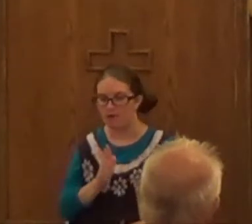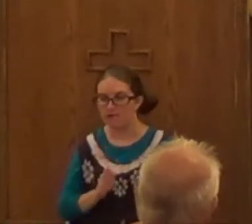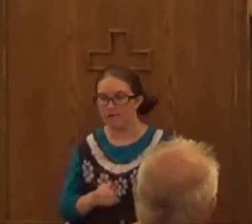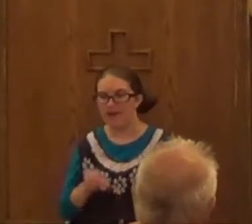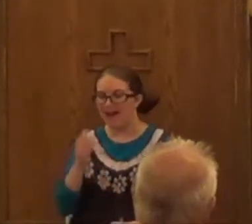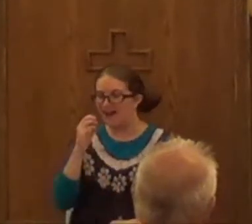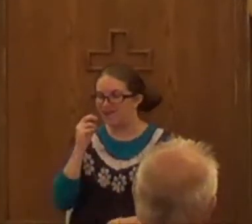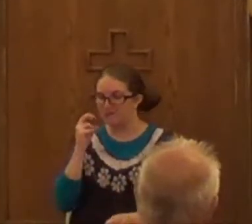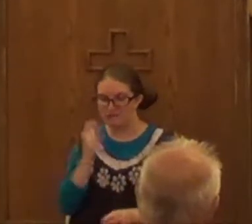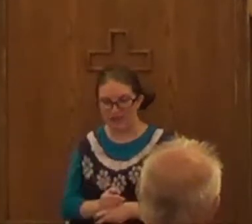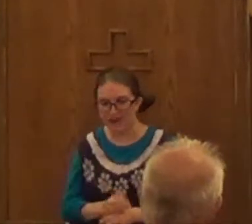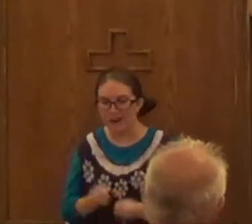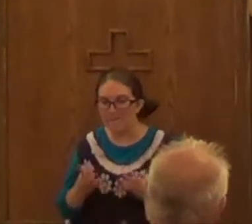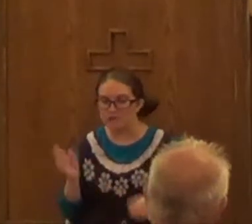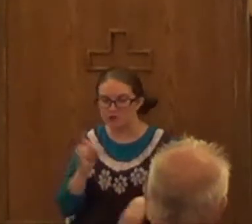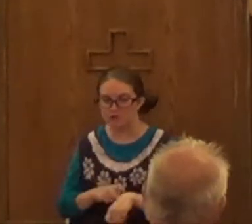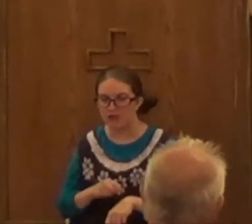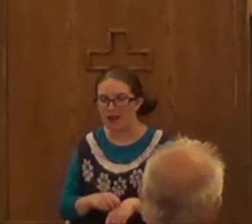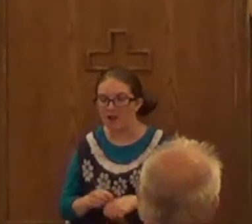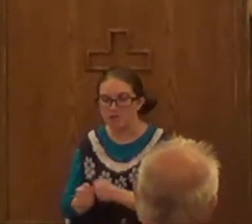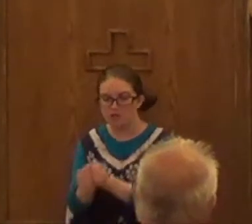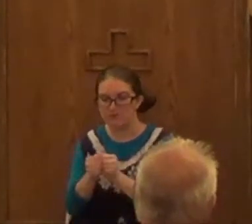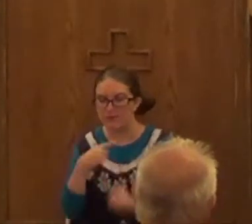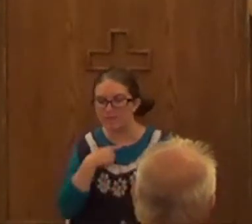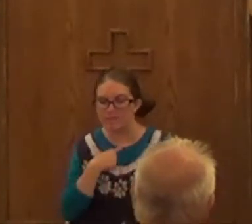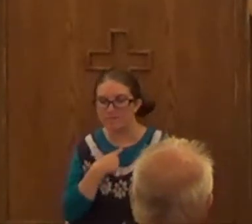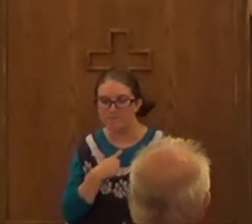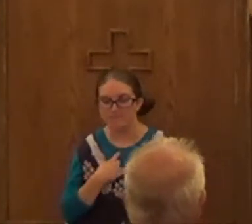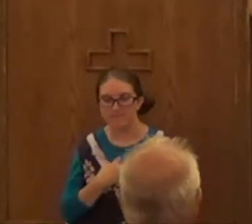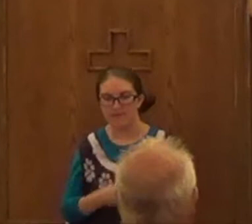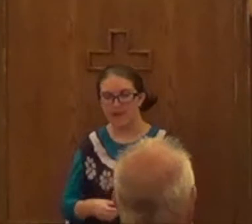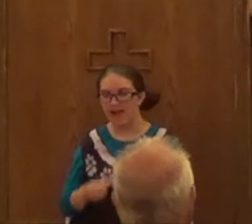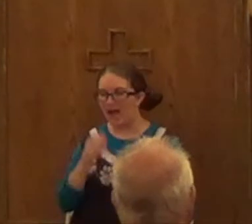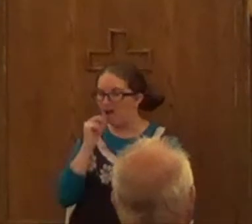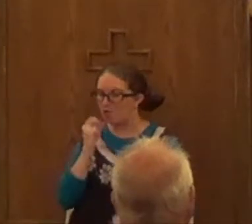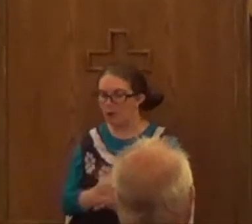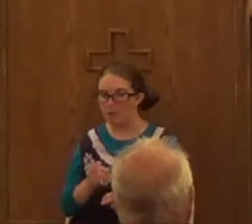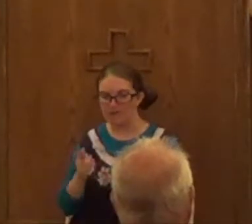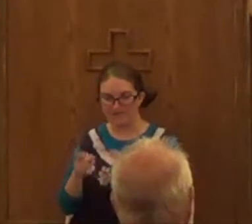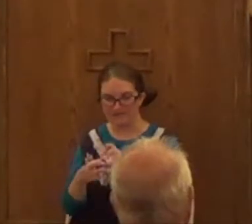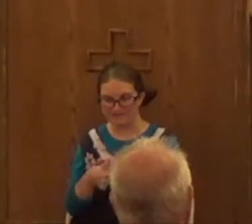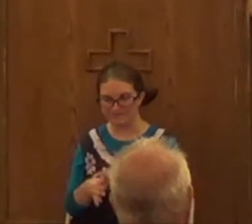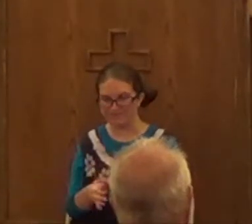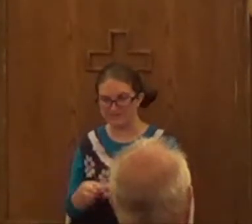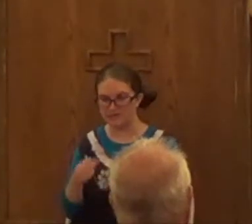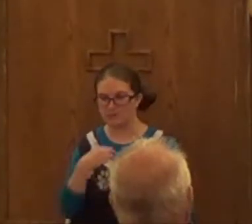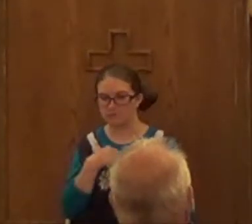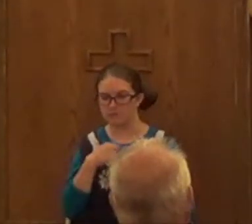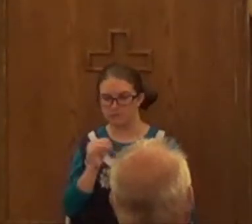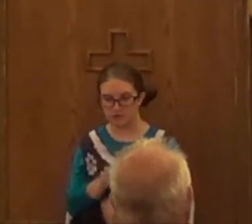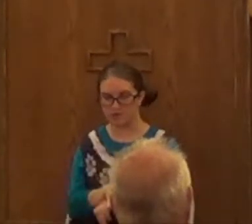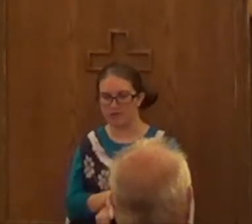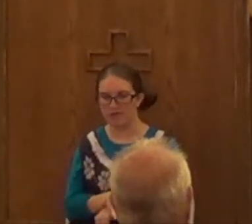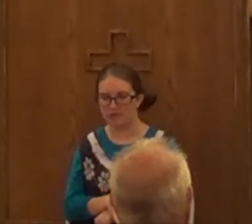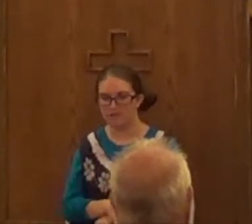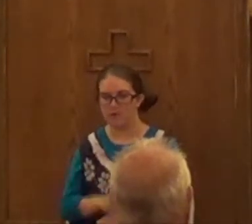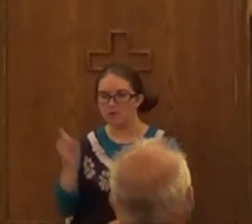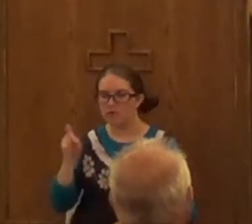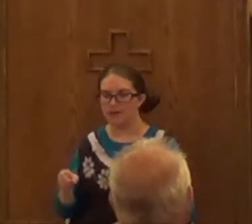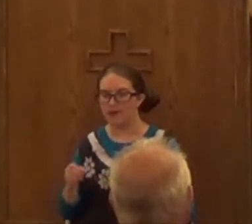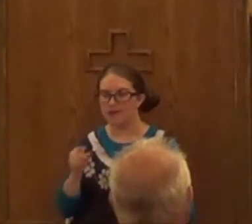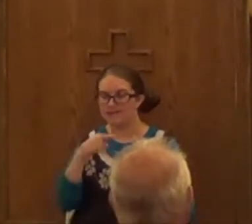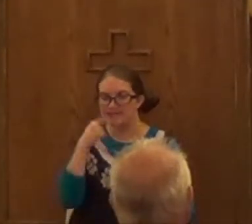I don't care how much time you spent with him. I don't care what kind of relationship you have with it tonight. You've got to